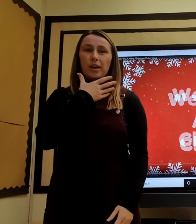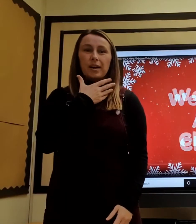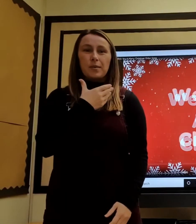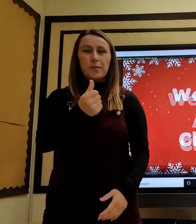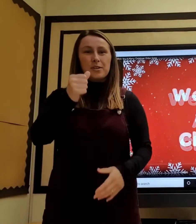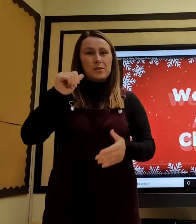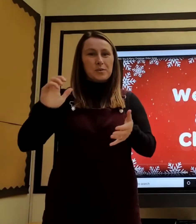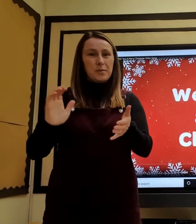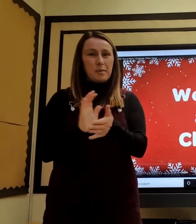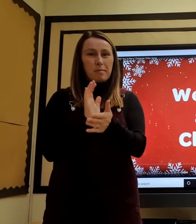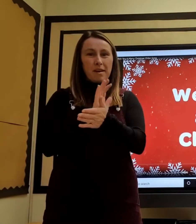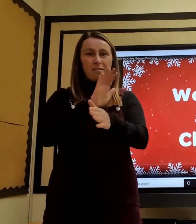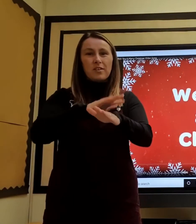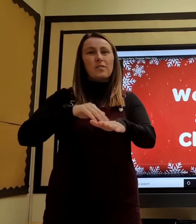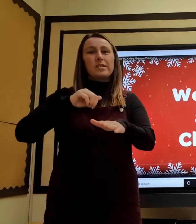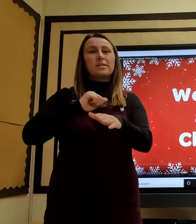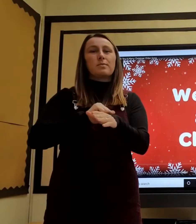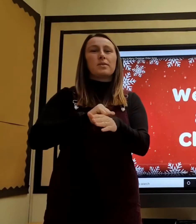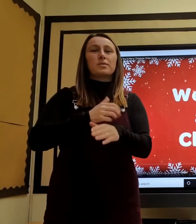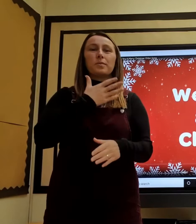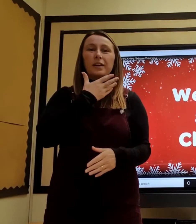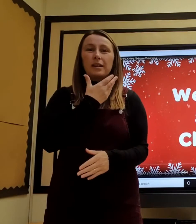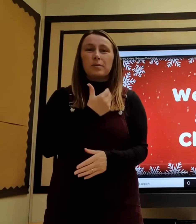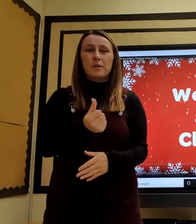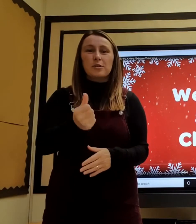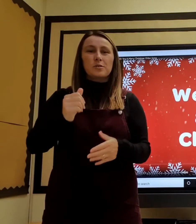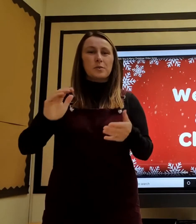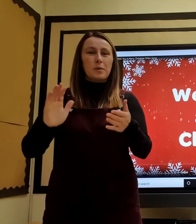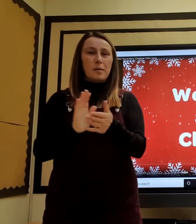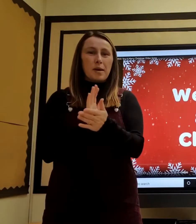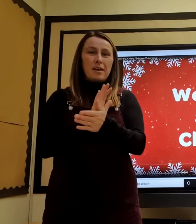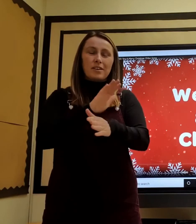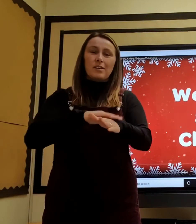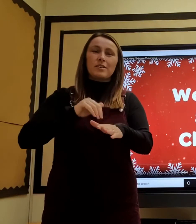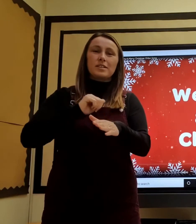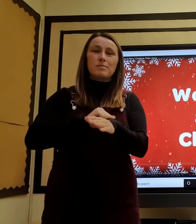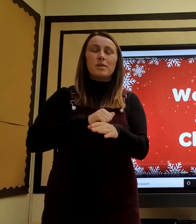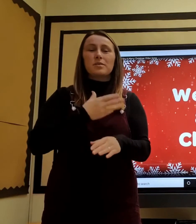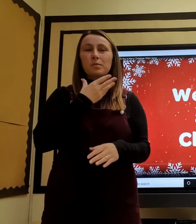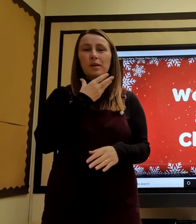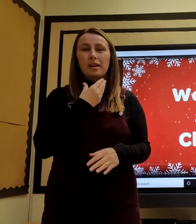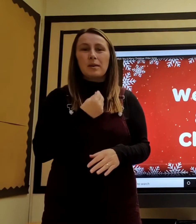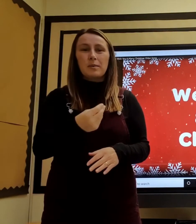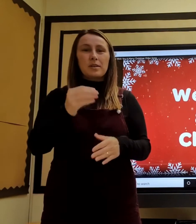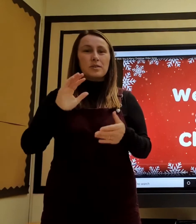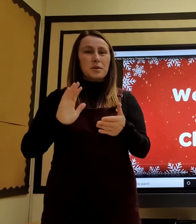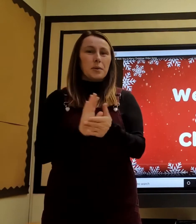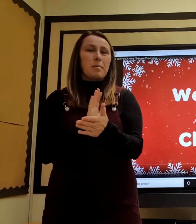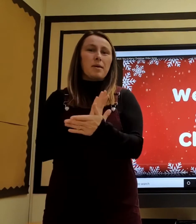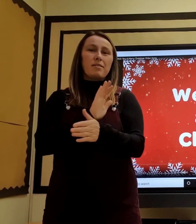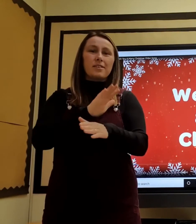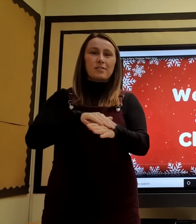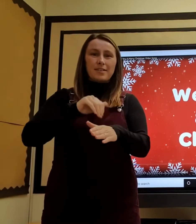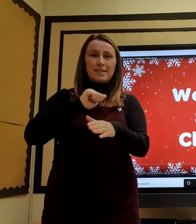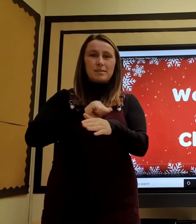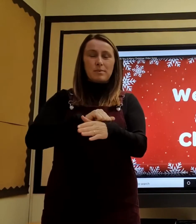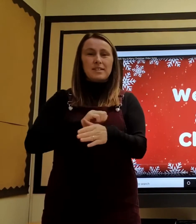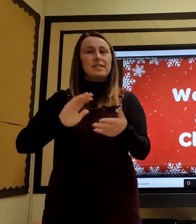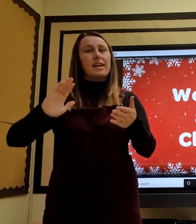We wish you a Merry Christmas. We wish you a Merry Christmas. We wish you a Merry Christmas and